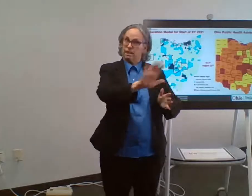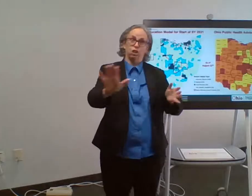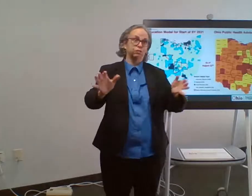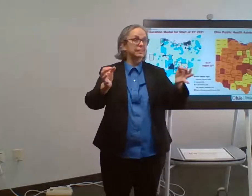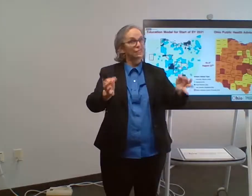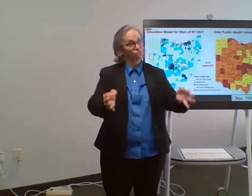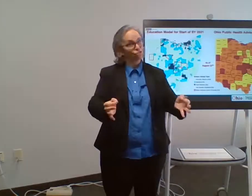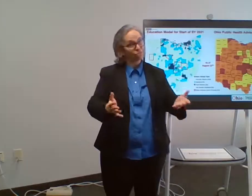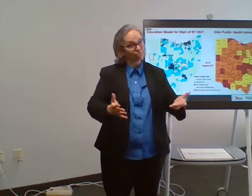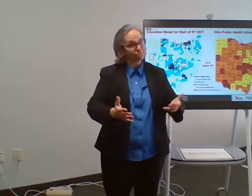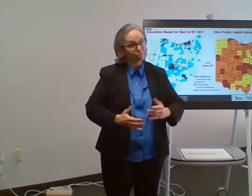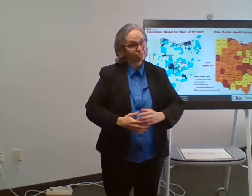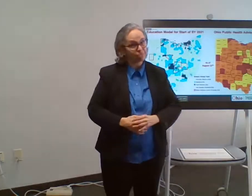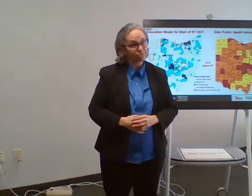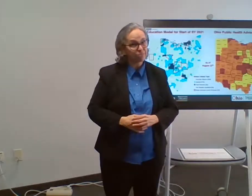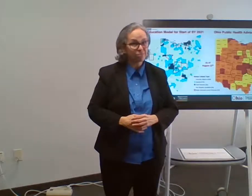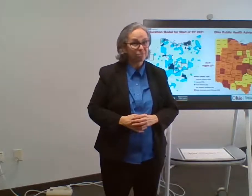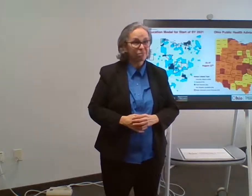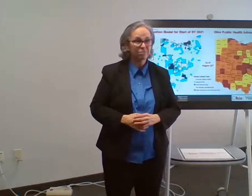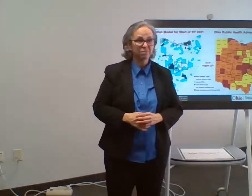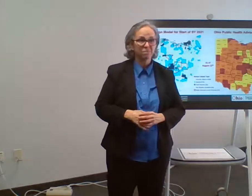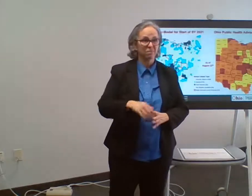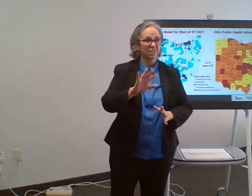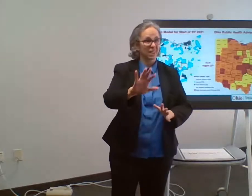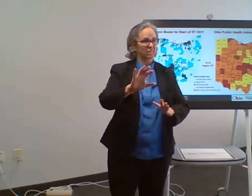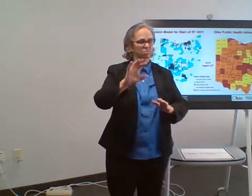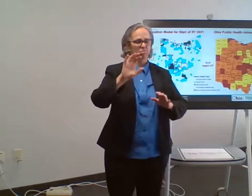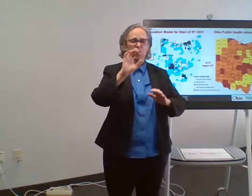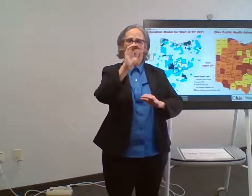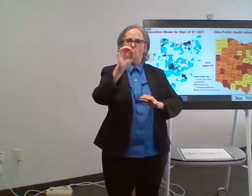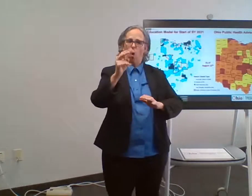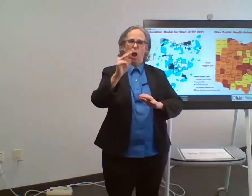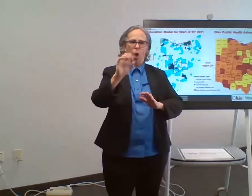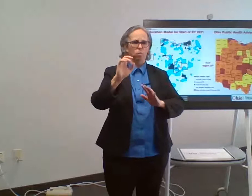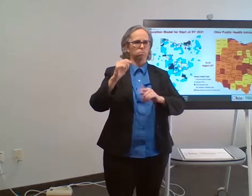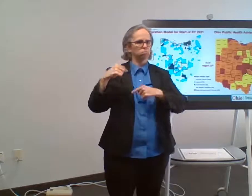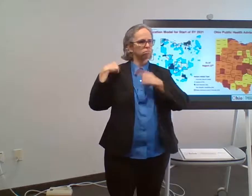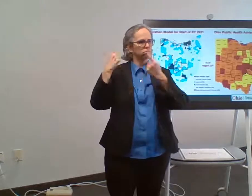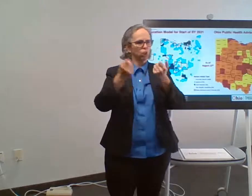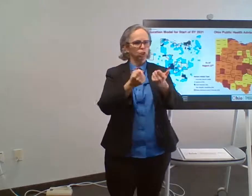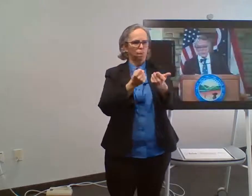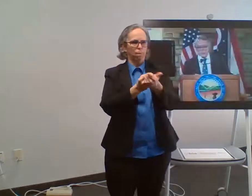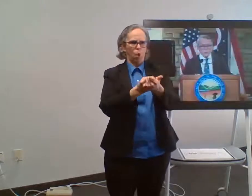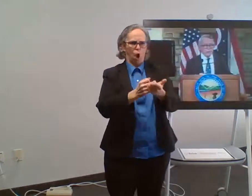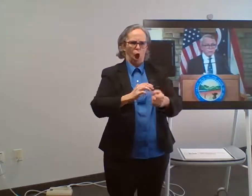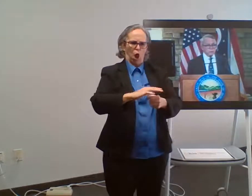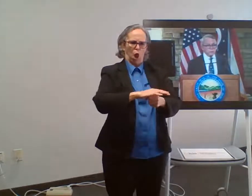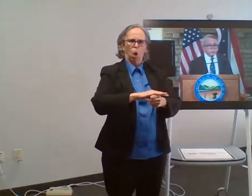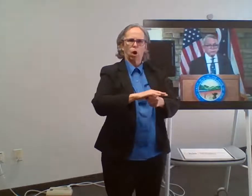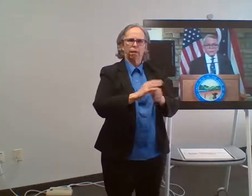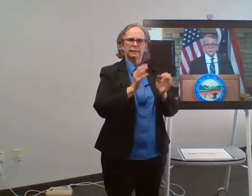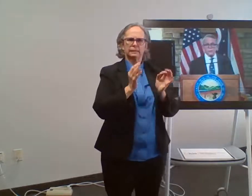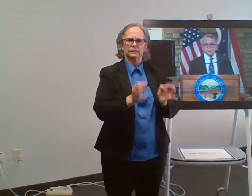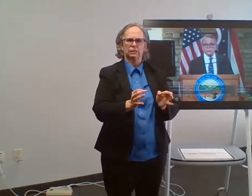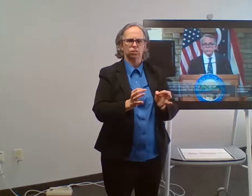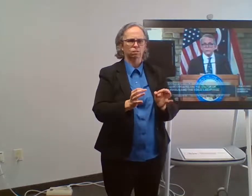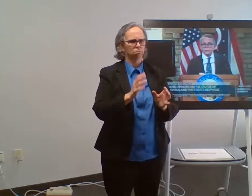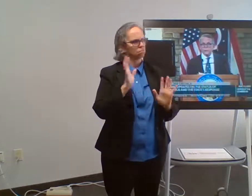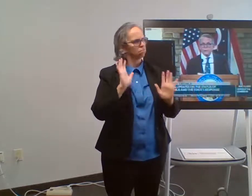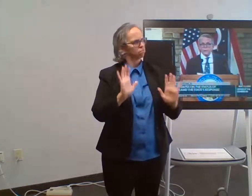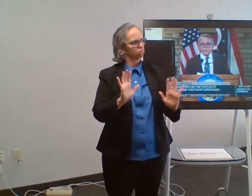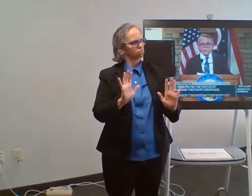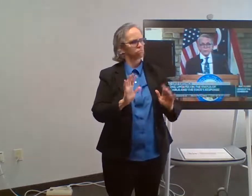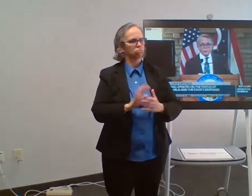long tradition in this state of local schools making their own decisions, families making their own decisions, school boards making their own